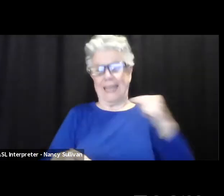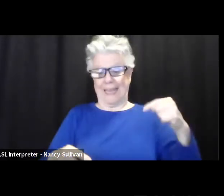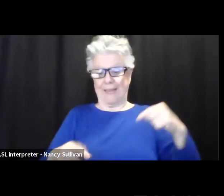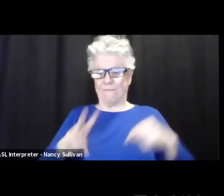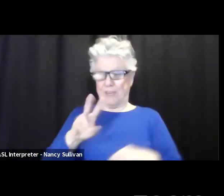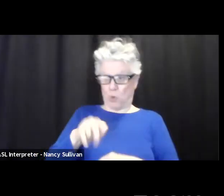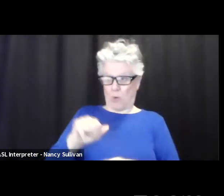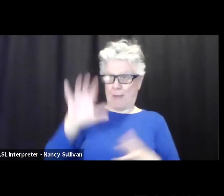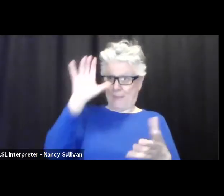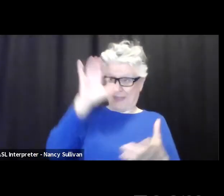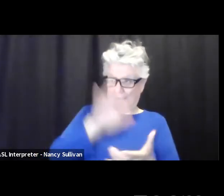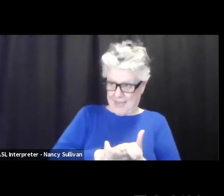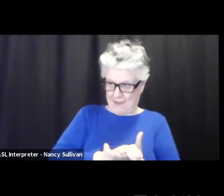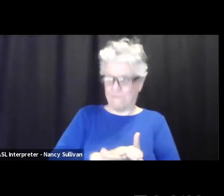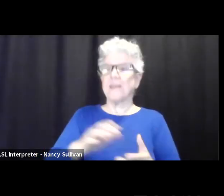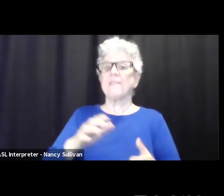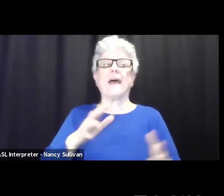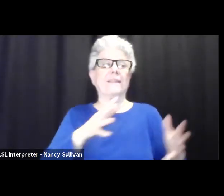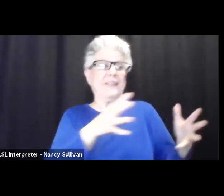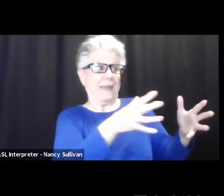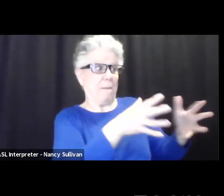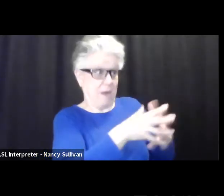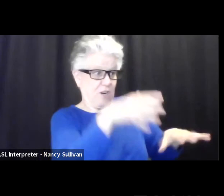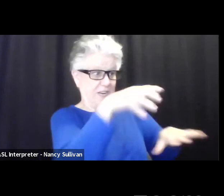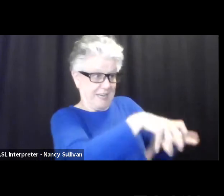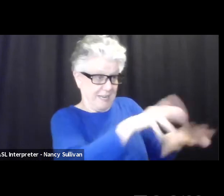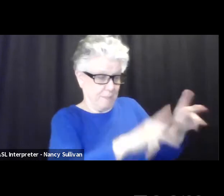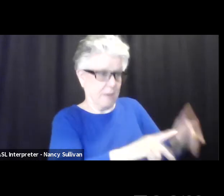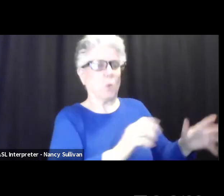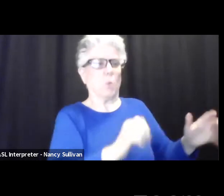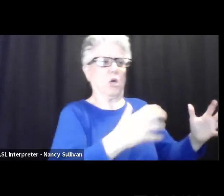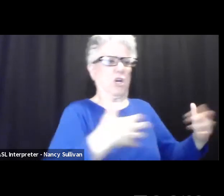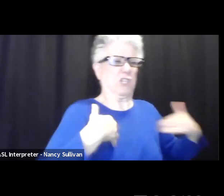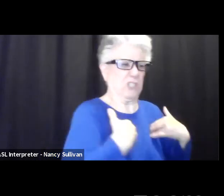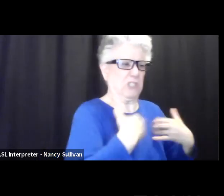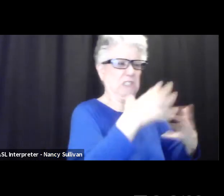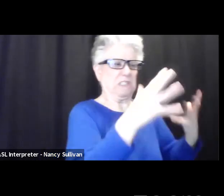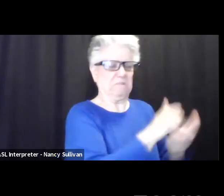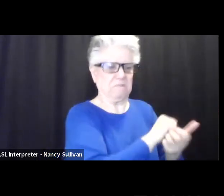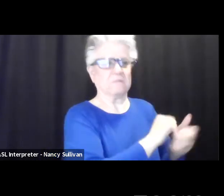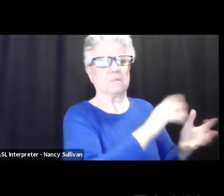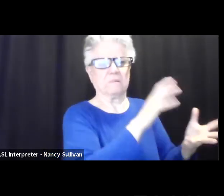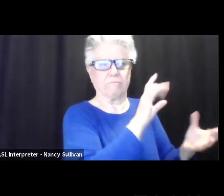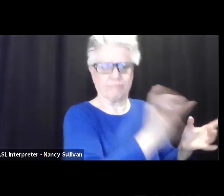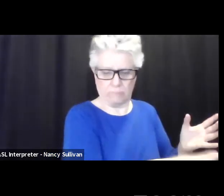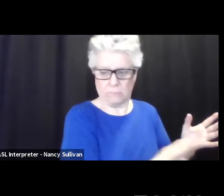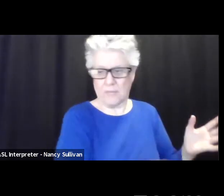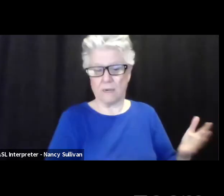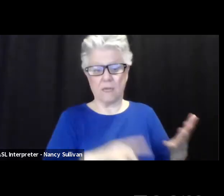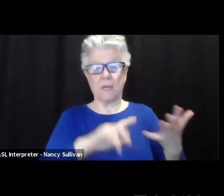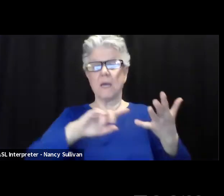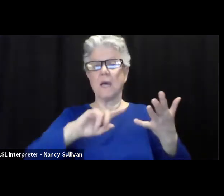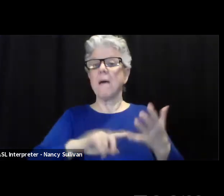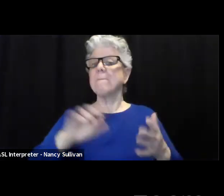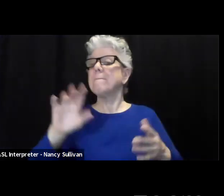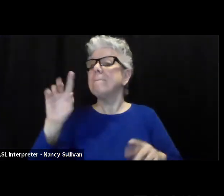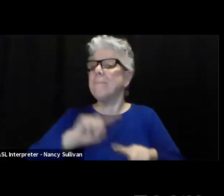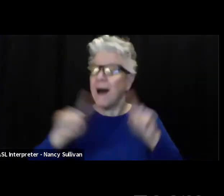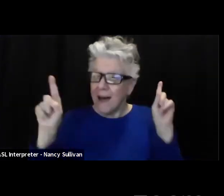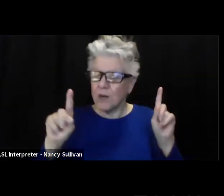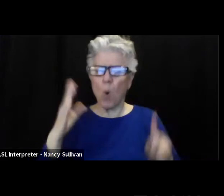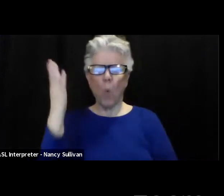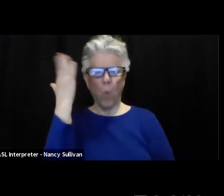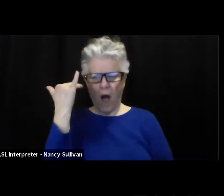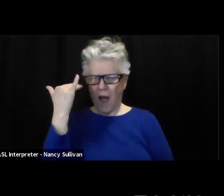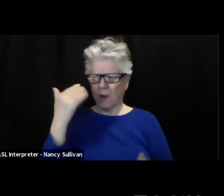irrational, brutish status of the Amerindian peoples. The contemporary mystery centers on why Vitoria would concede this as